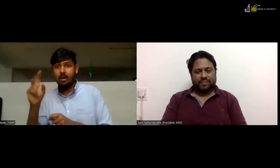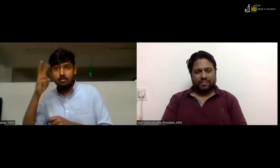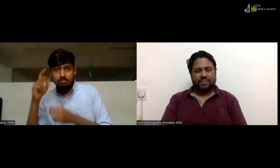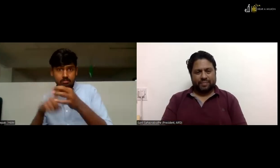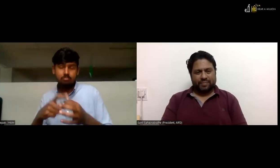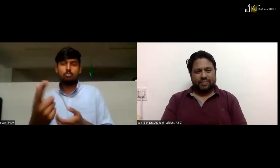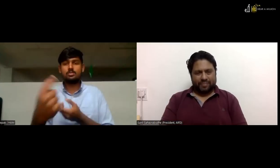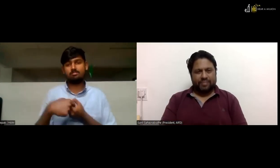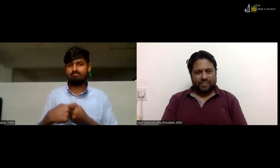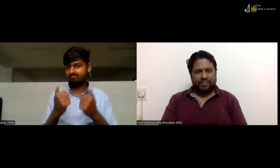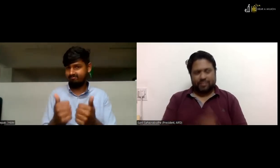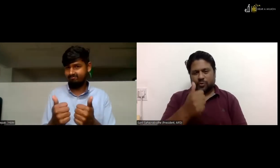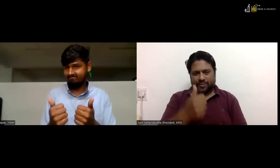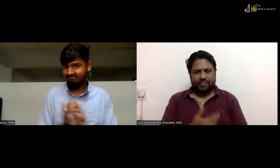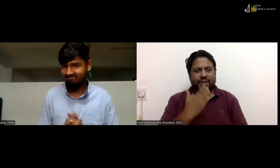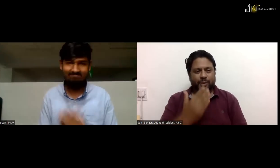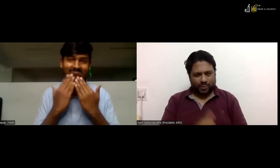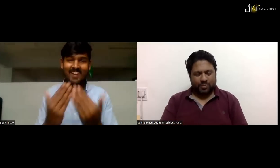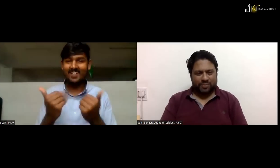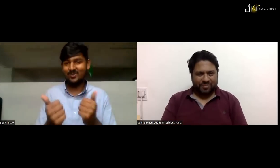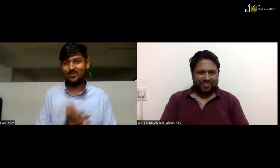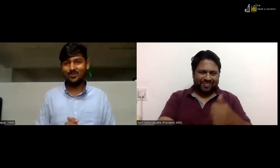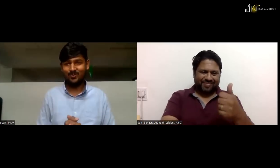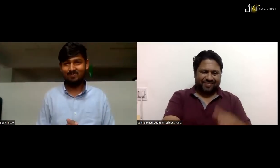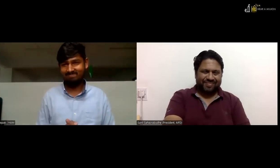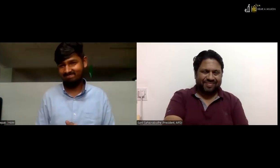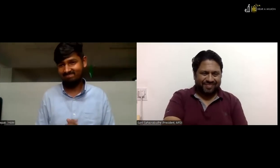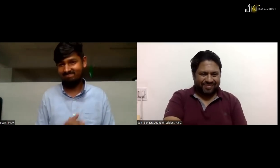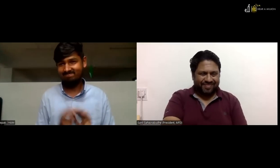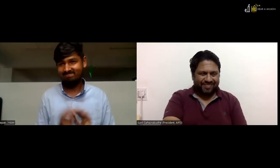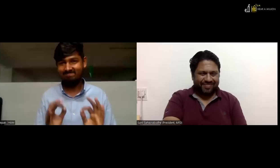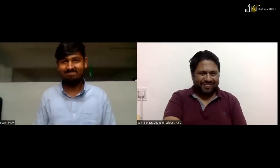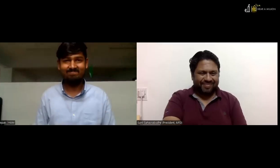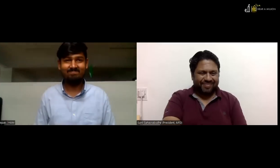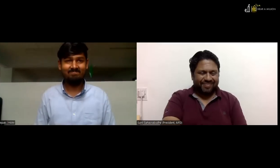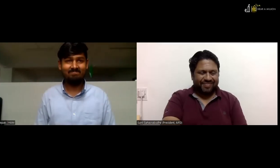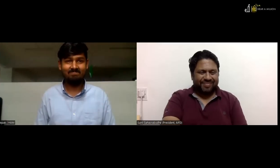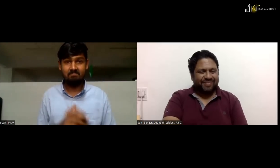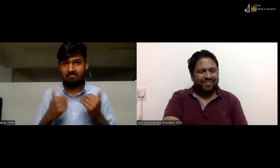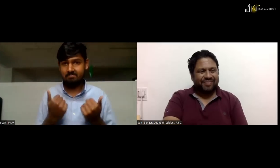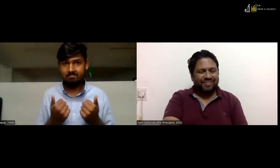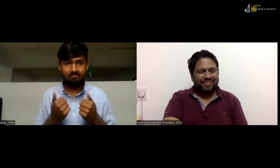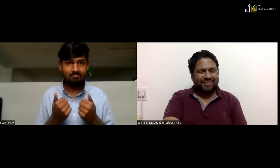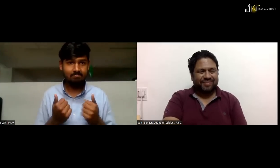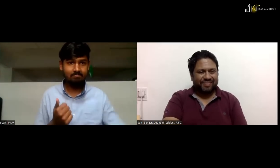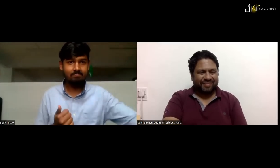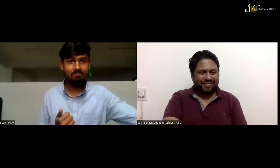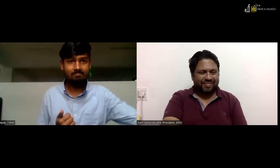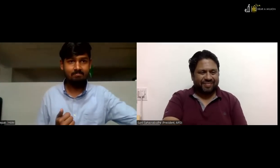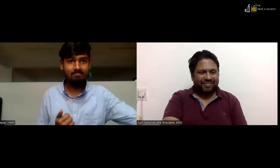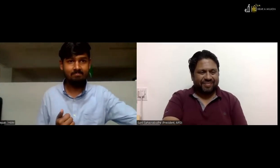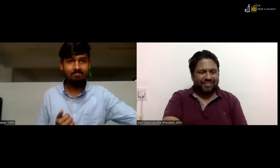the information, so thank you so much for that. And please be here in the meeting. We will be having some more discussion.